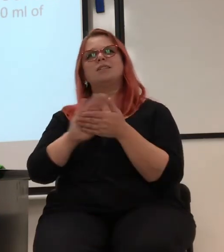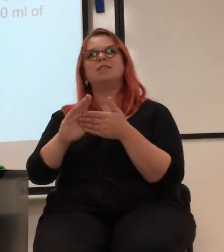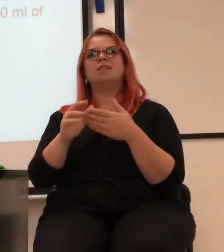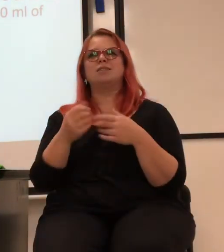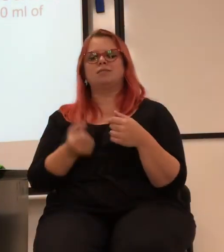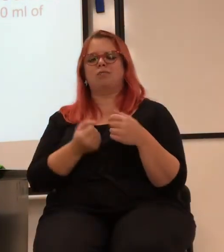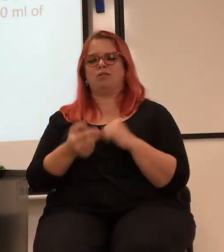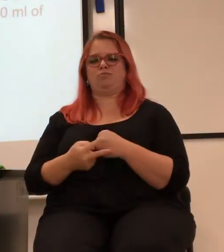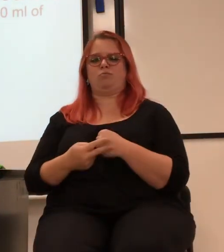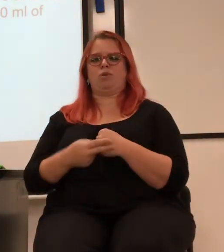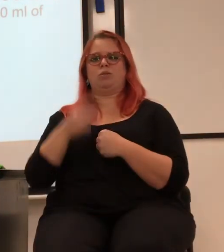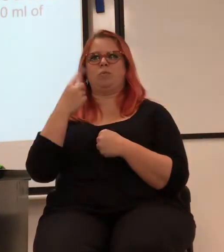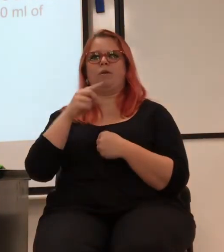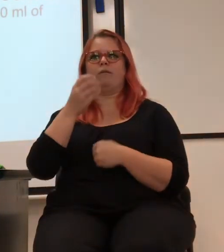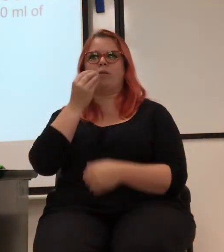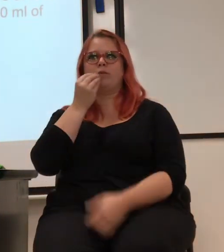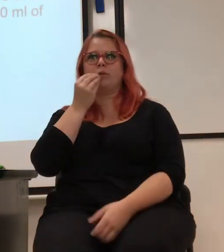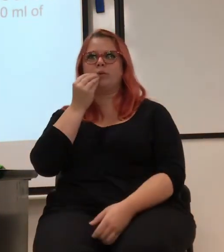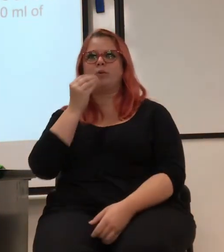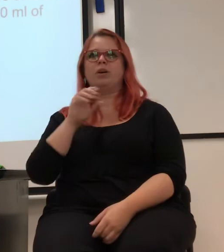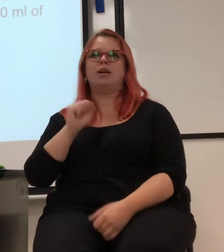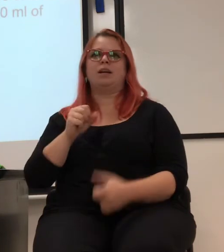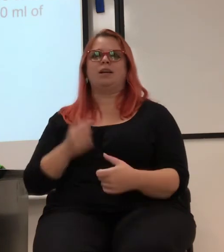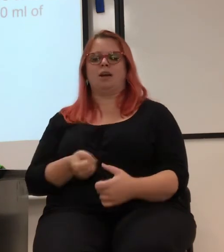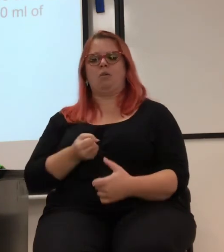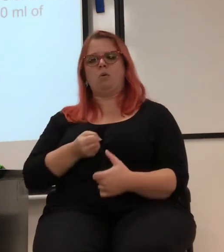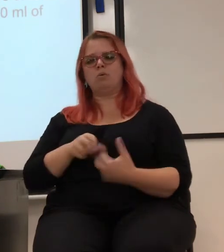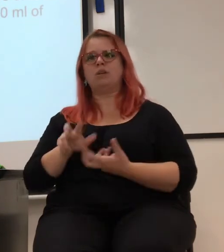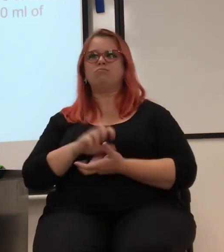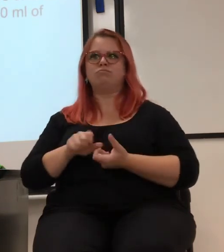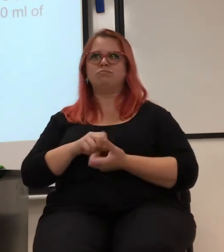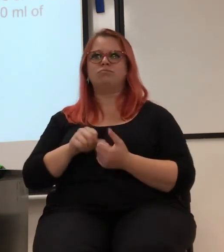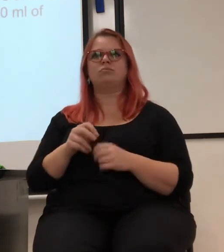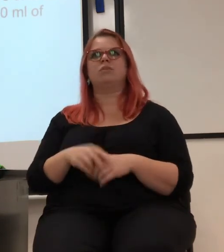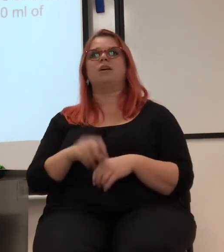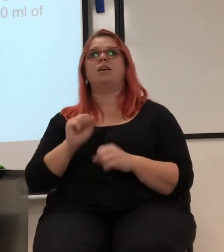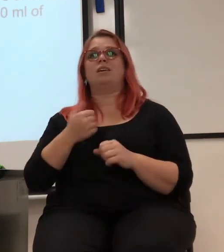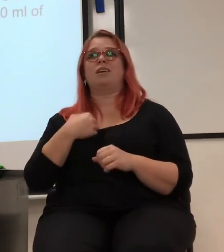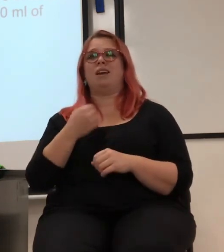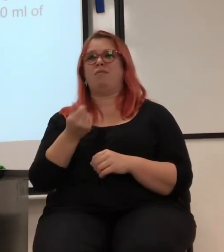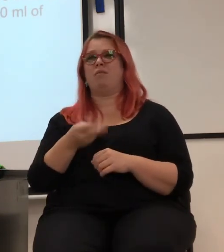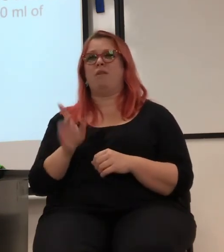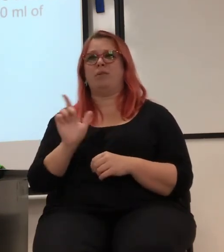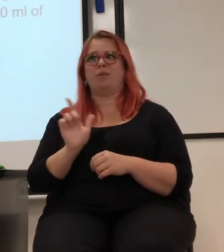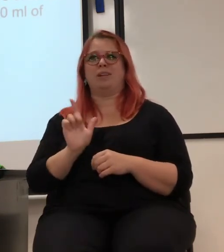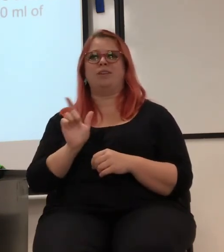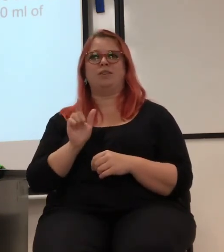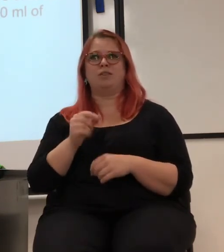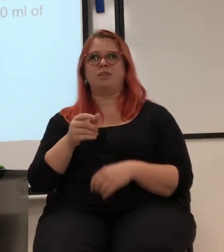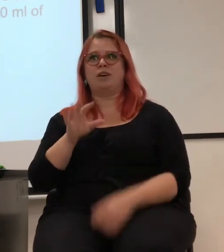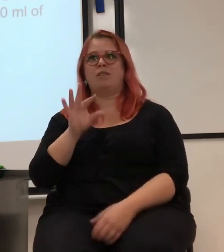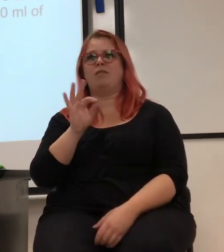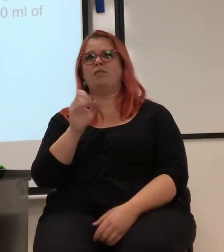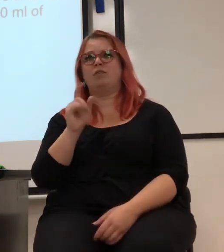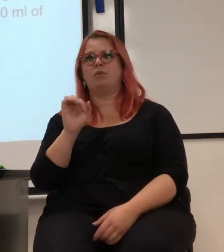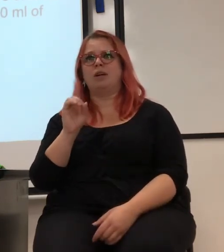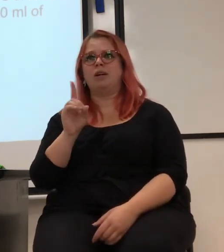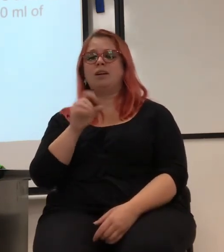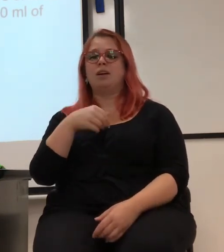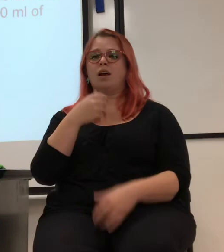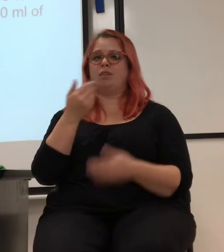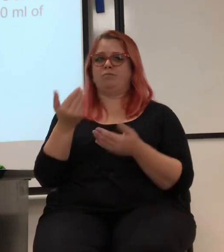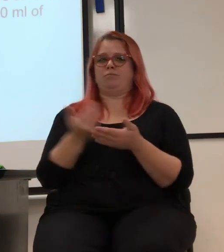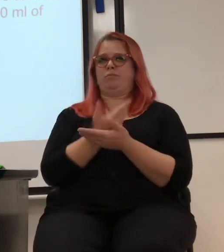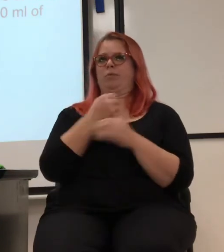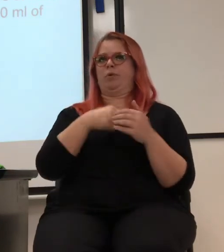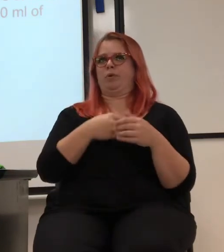your food, just pummel it. It's very distensible, it can hold a few liters of food. A newborn stomach can only hold about 30 ml. Okay,